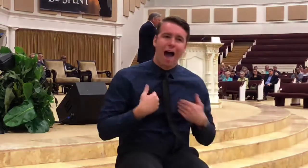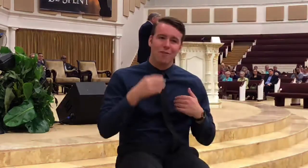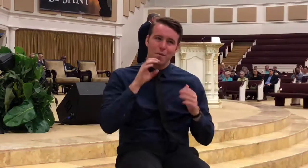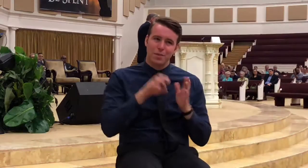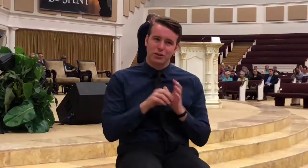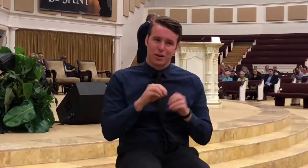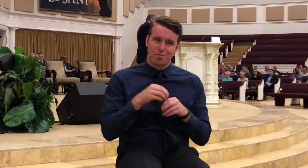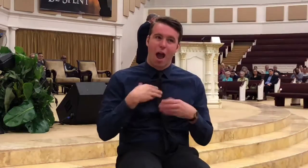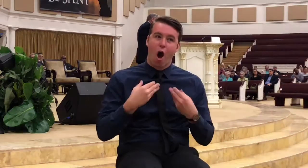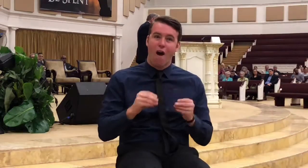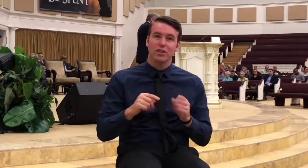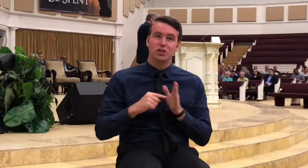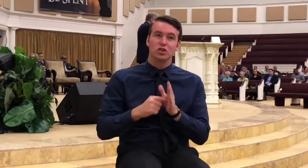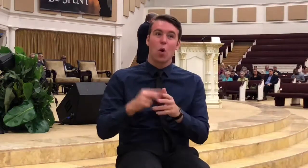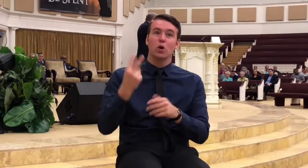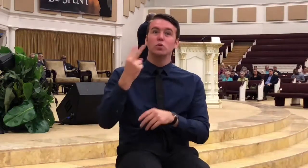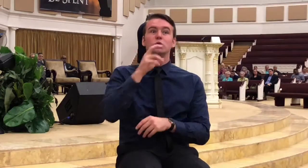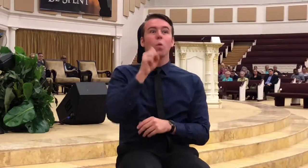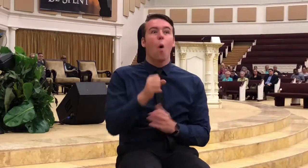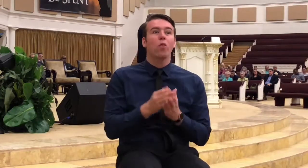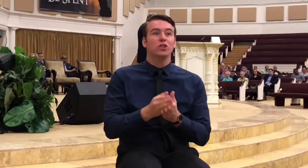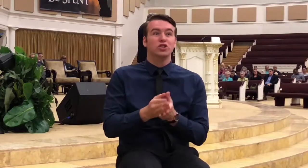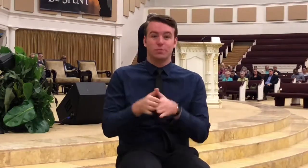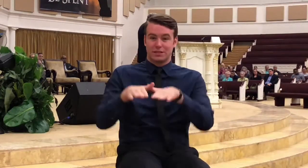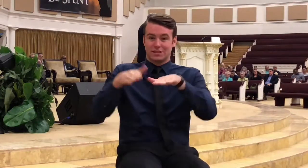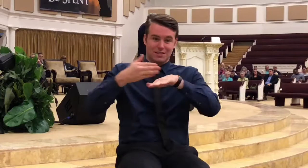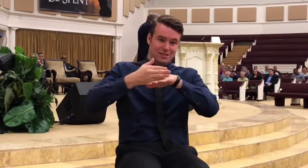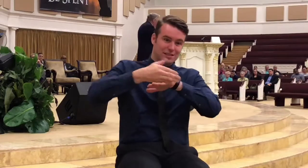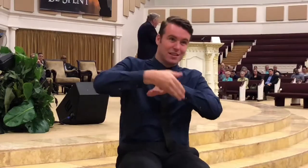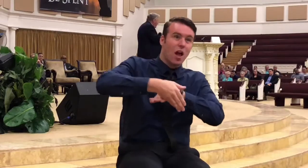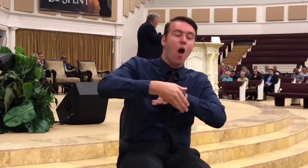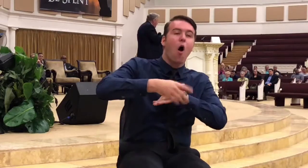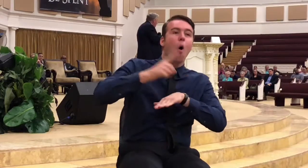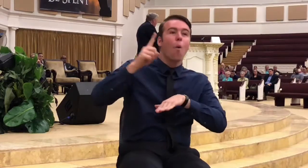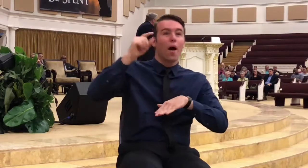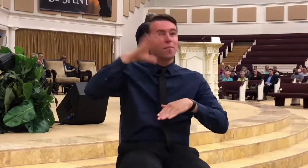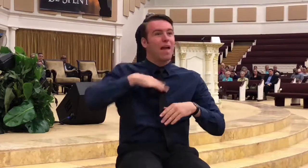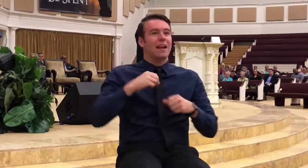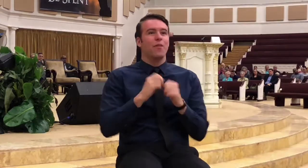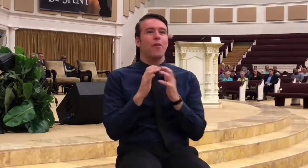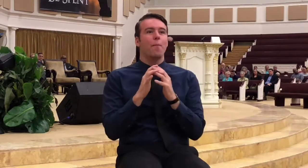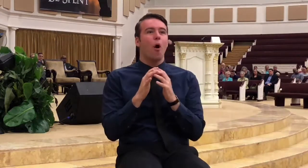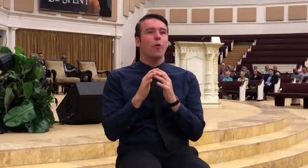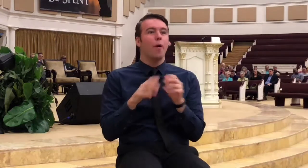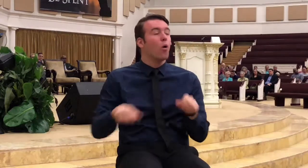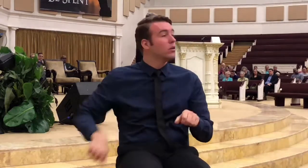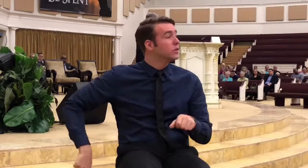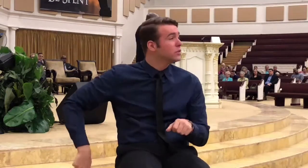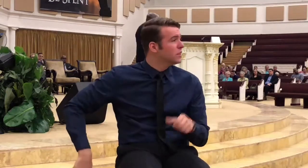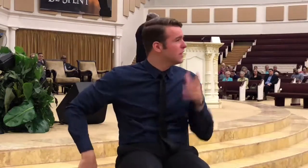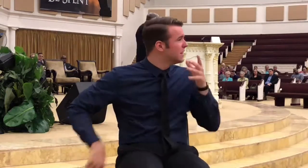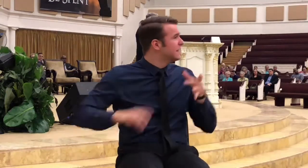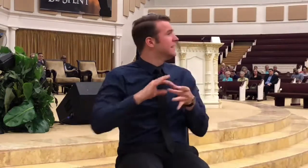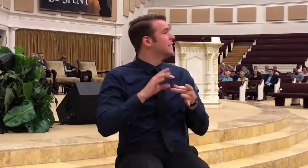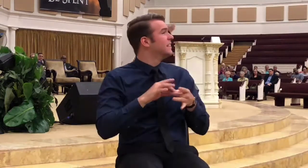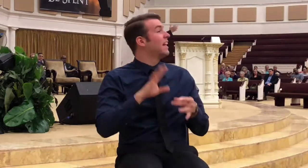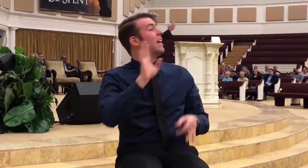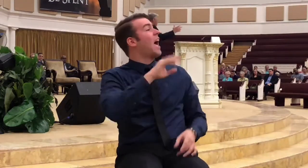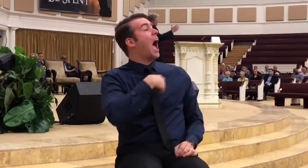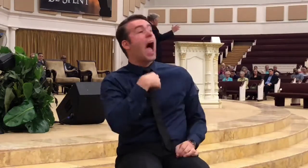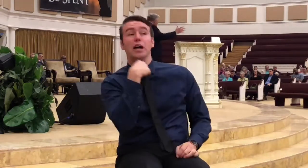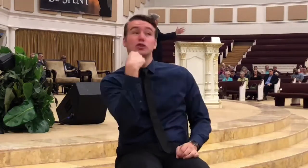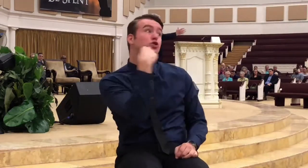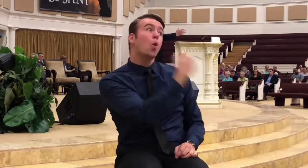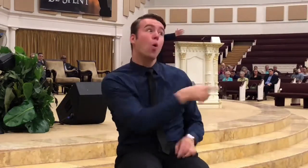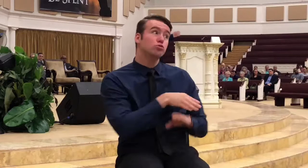old ships are falling off the edge of the earth. And then there's a guy in a little motorboat, a little bitty motorboat, him and his buddy. And he's yelling to his buddy, I